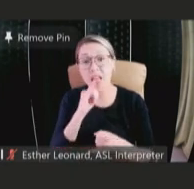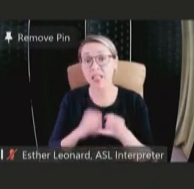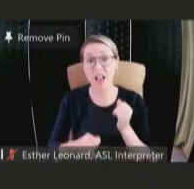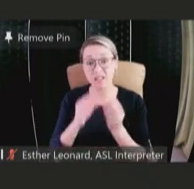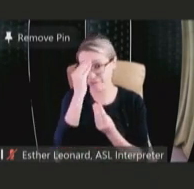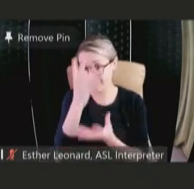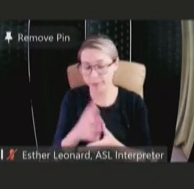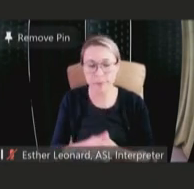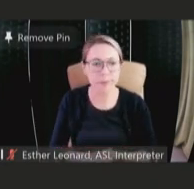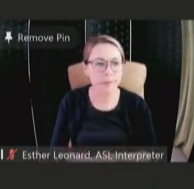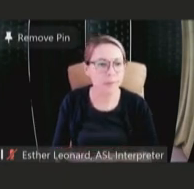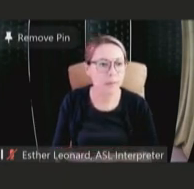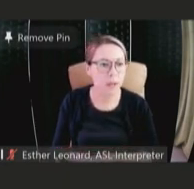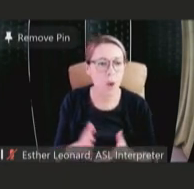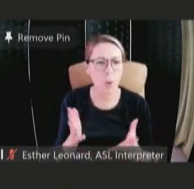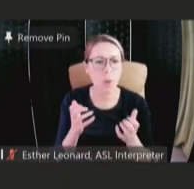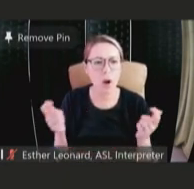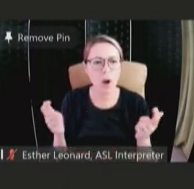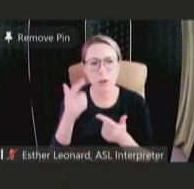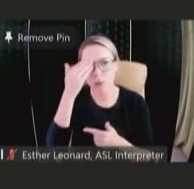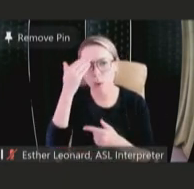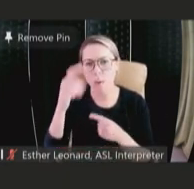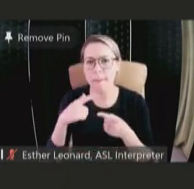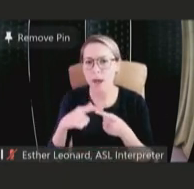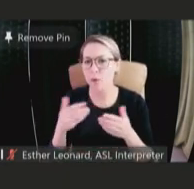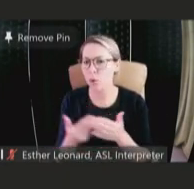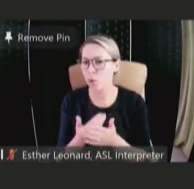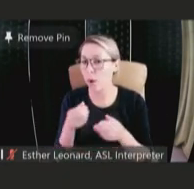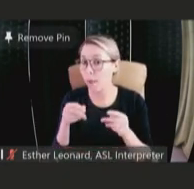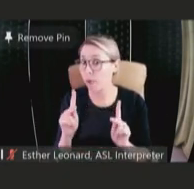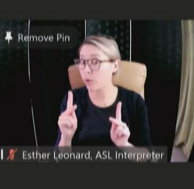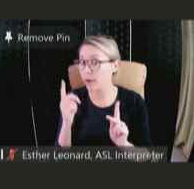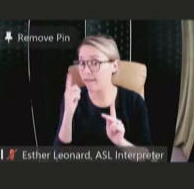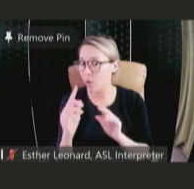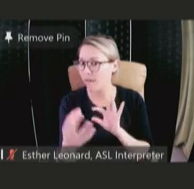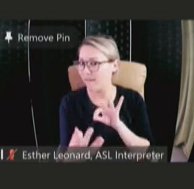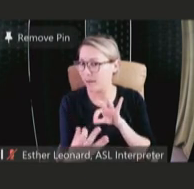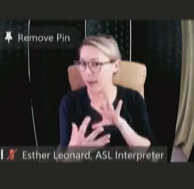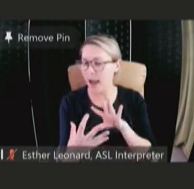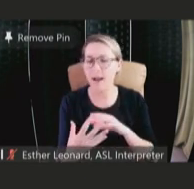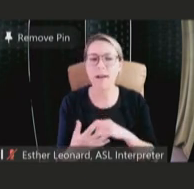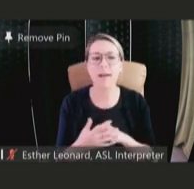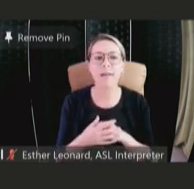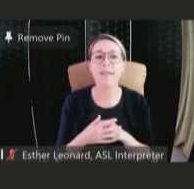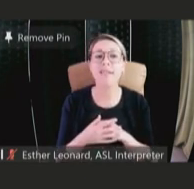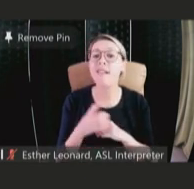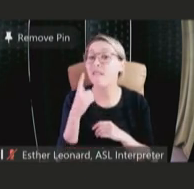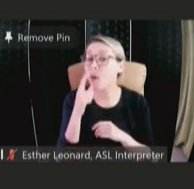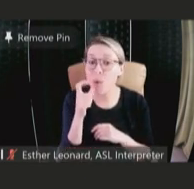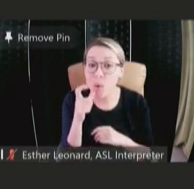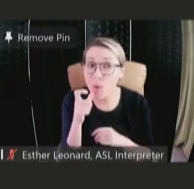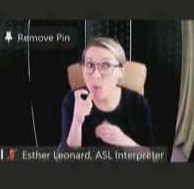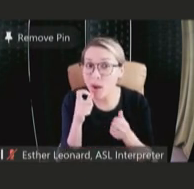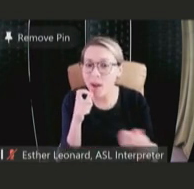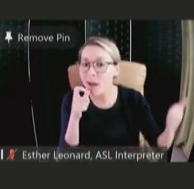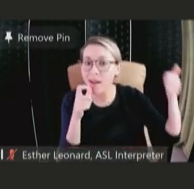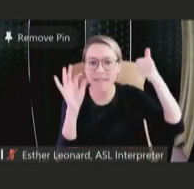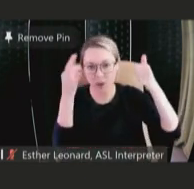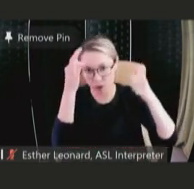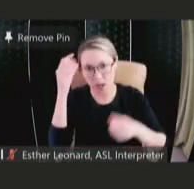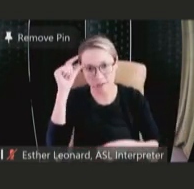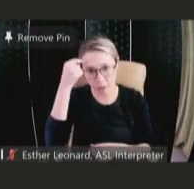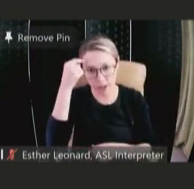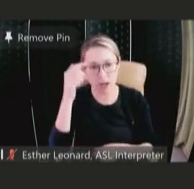to make sure everyone was aware of a new opportunity for feedback, this time from the federal government. The U.S. Department